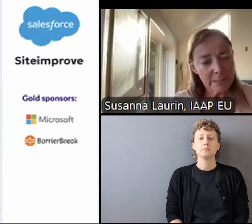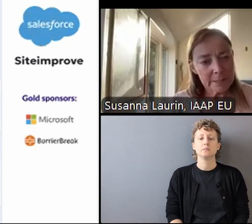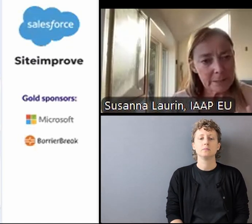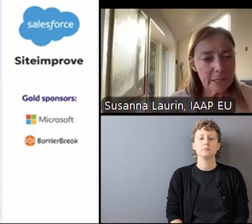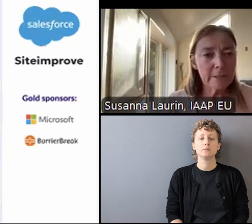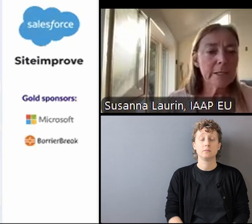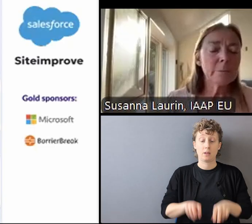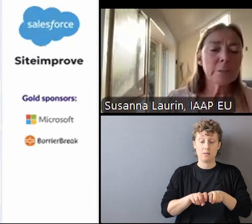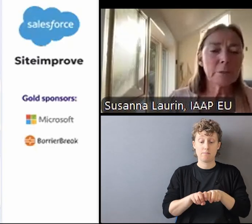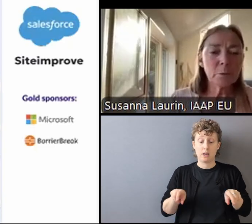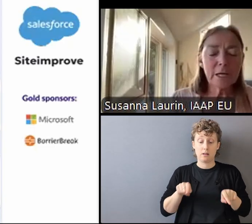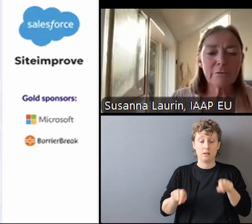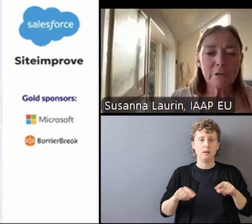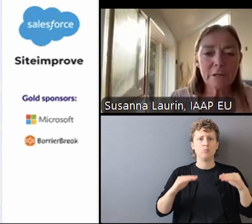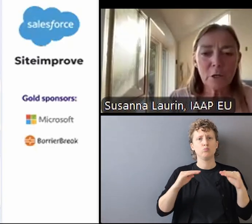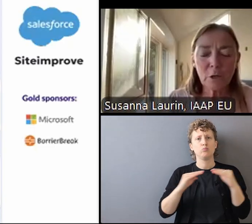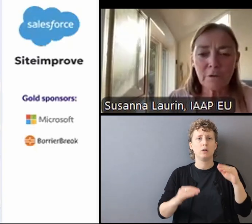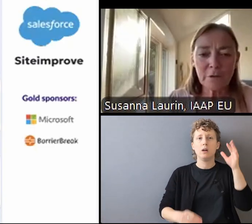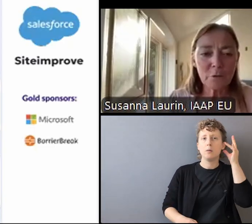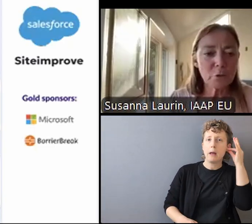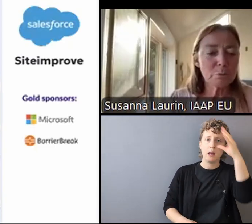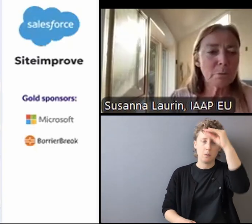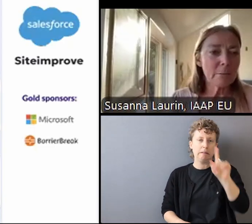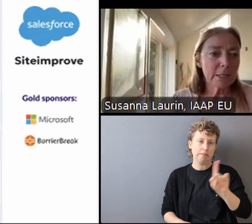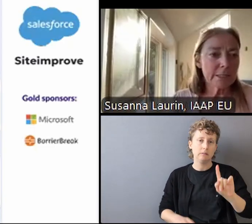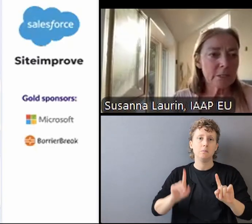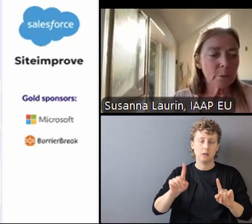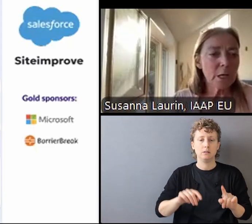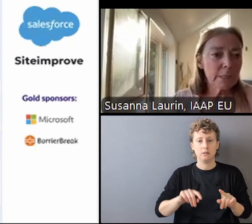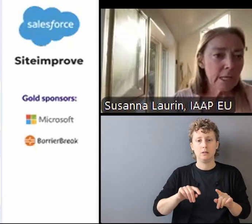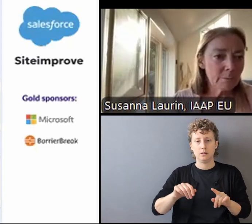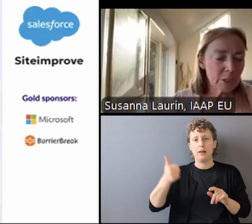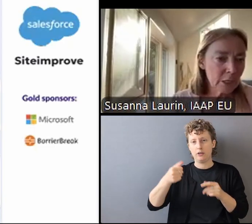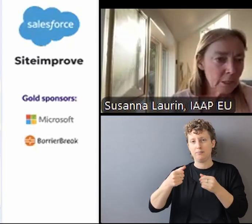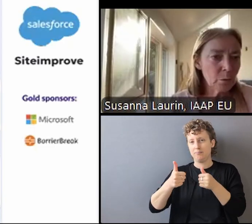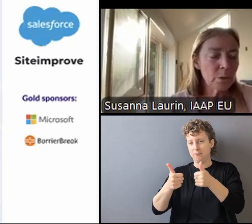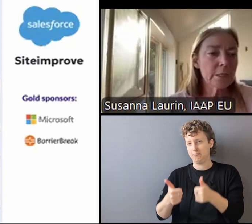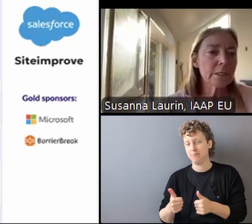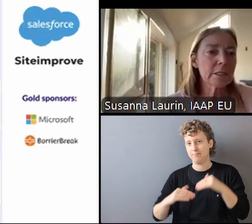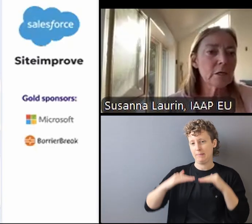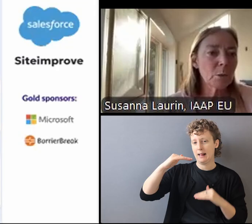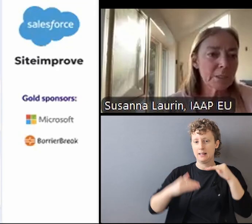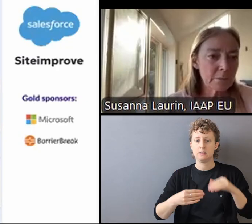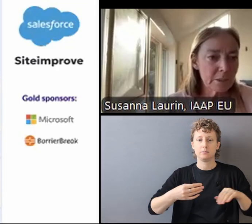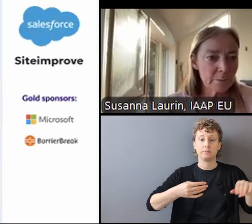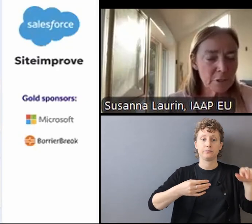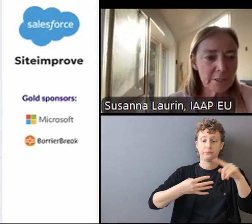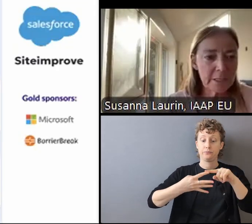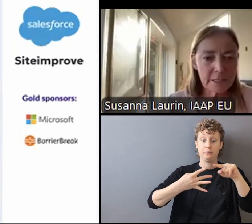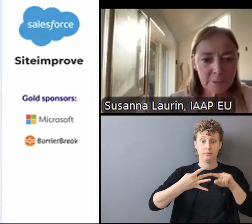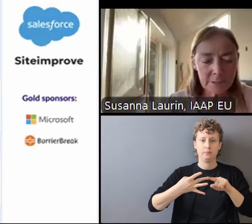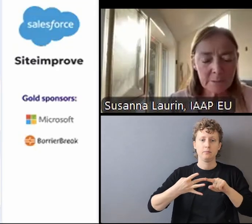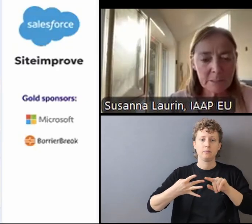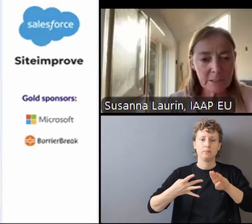gender balanced panel here, but we have a lot of other good balances. So we have Biljana Michel, who is a web accessibility